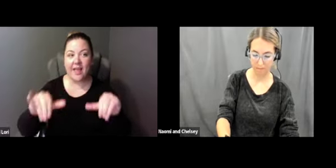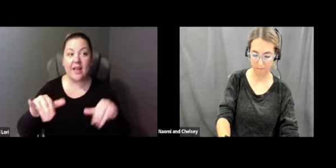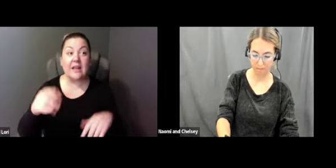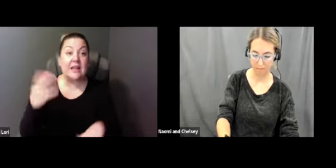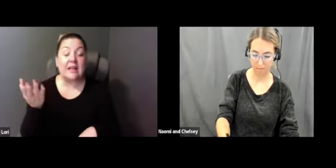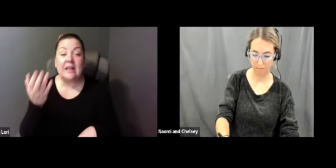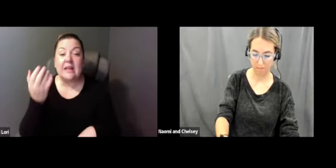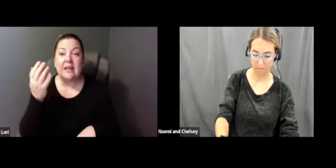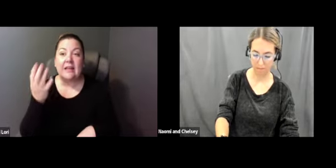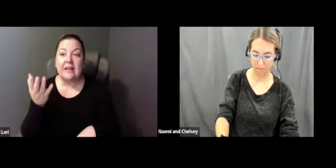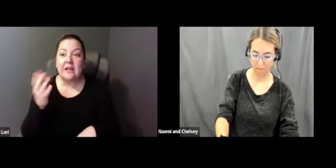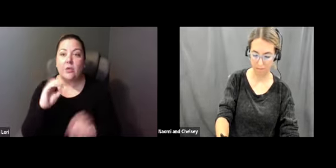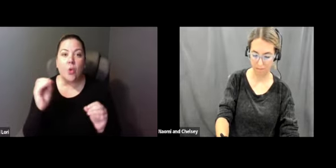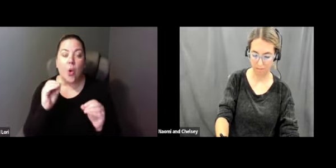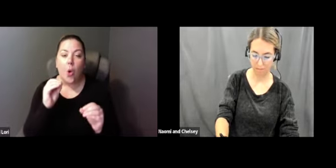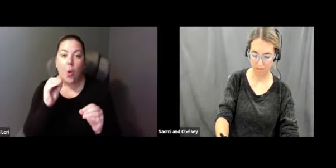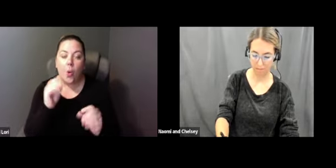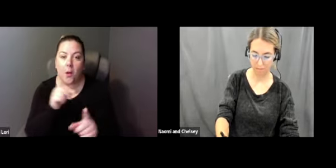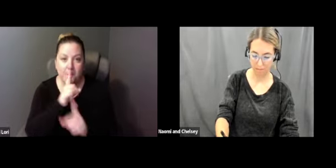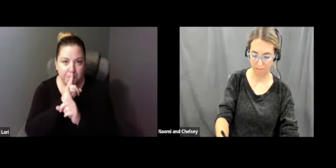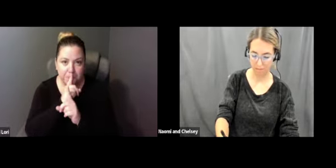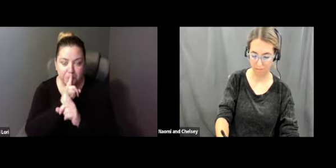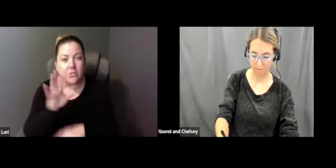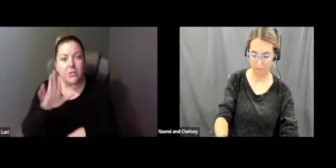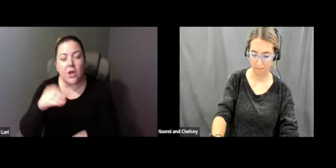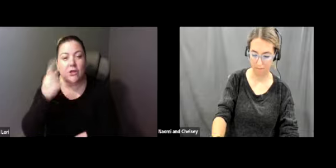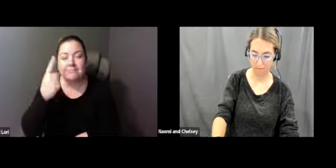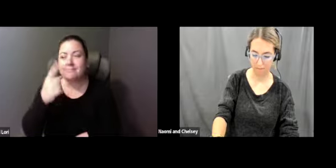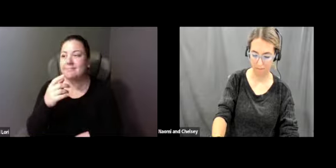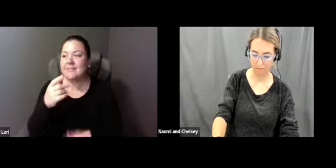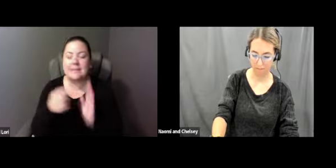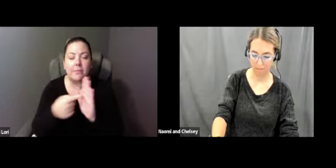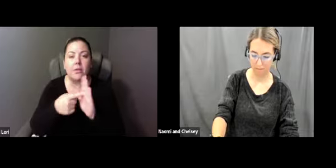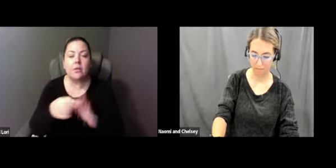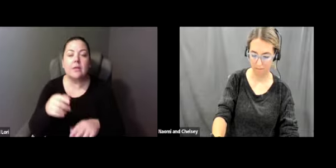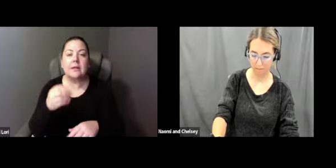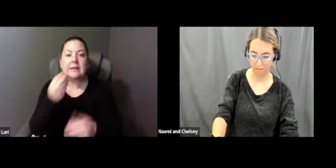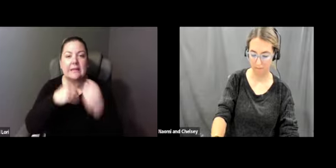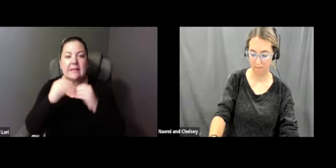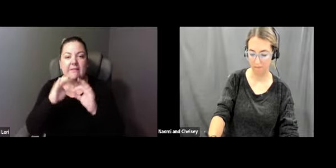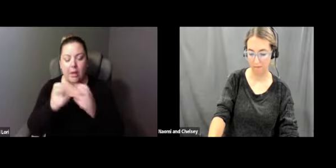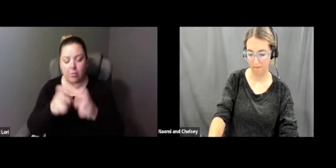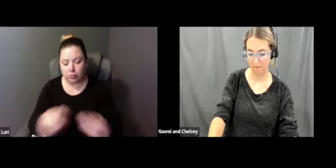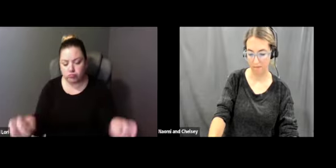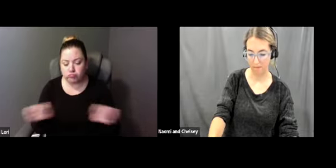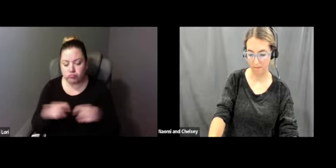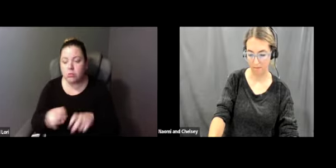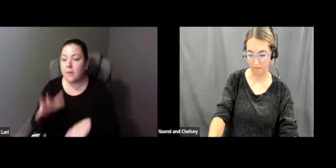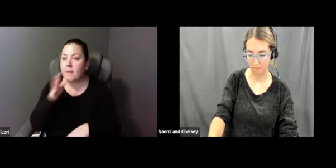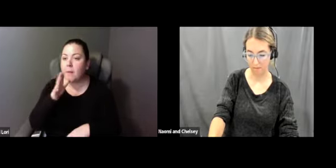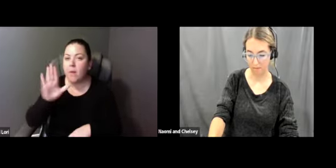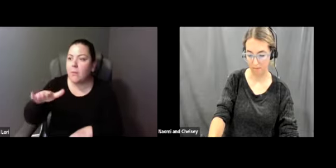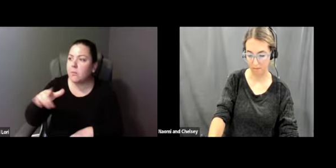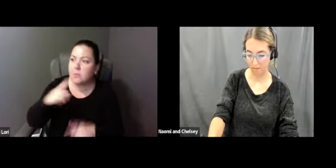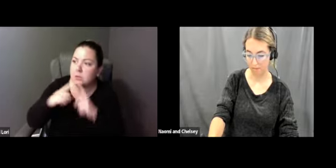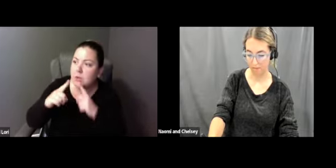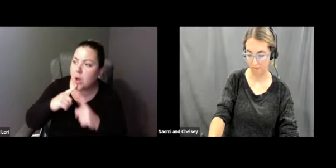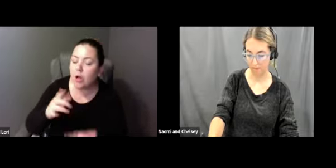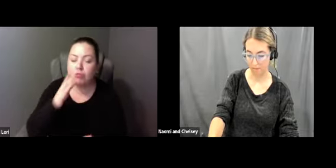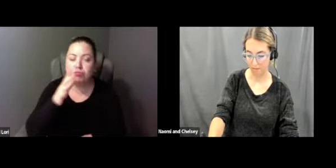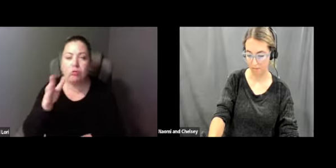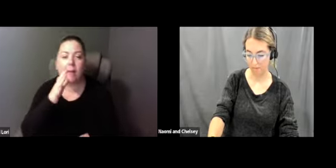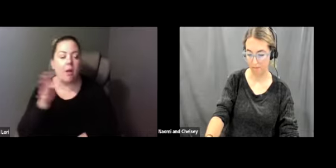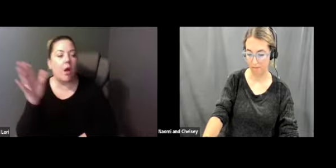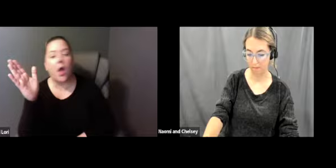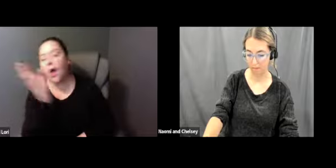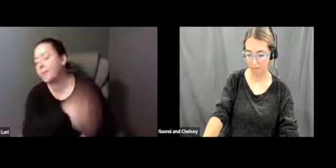dinner table and my mom asks my grandma what she's talking about and she replies, oh, never mind, it's not important. Or, oh, never mind, we'll tell you later.